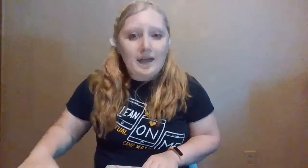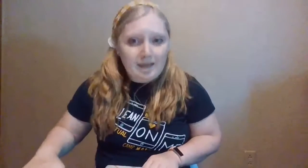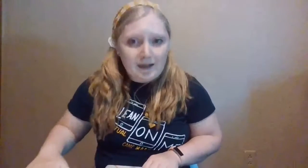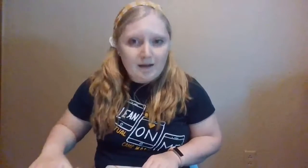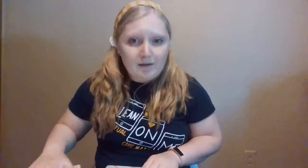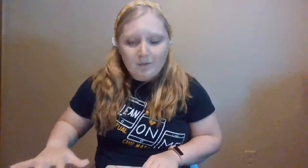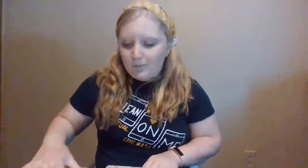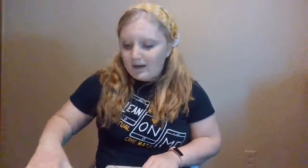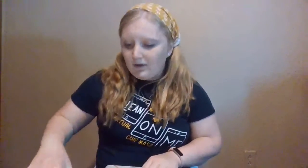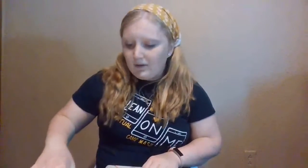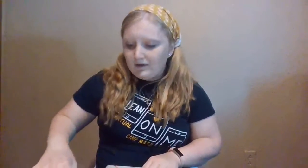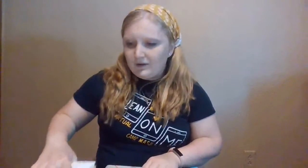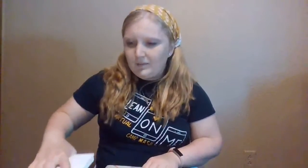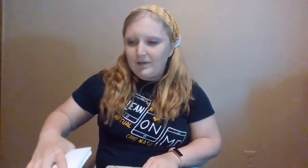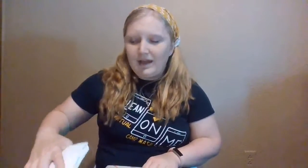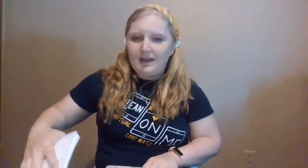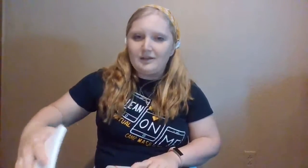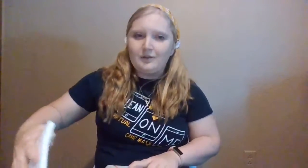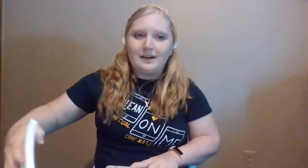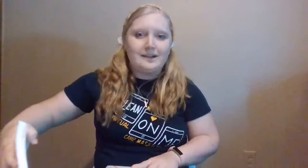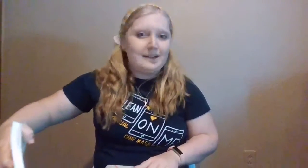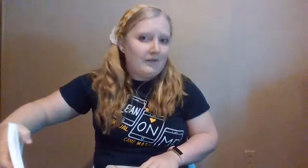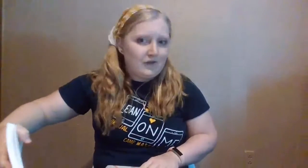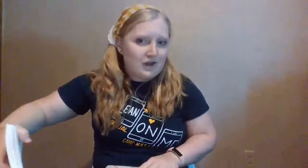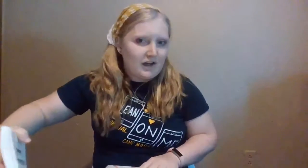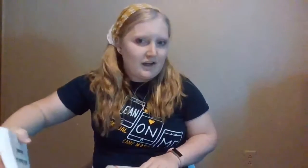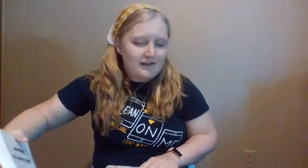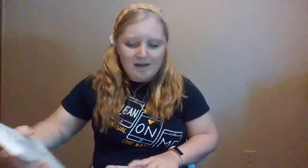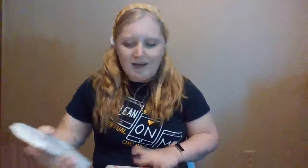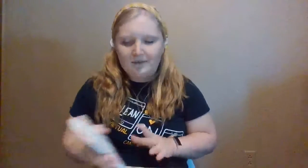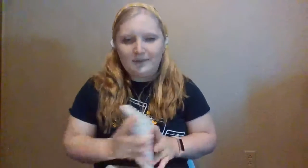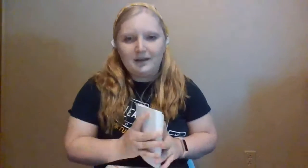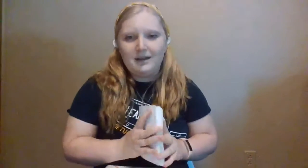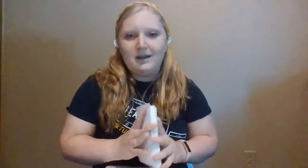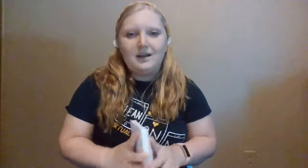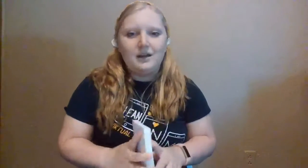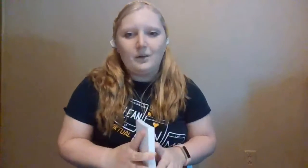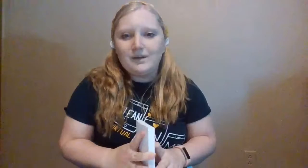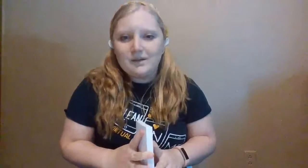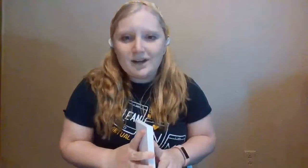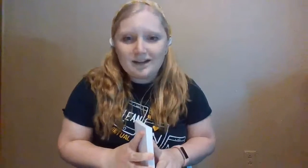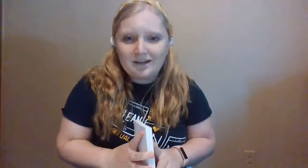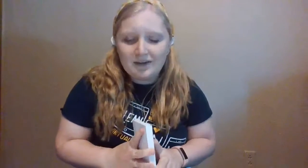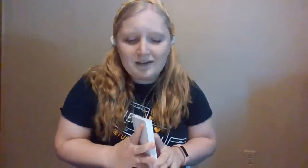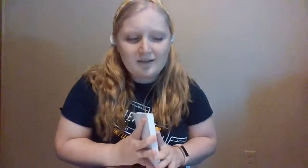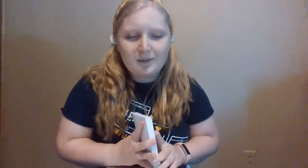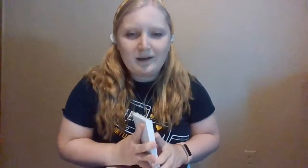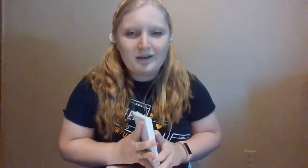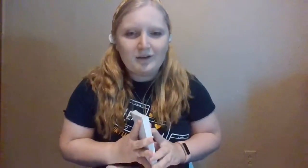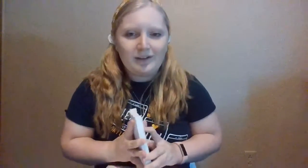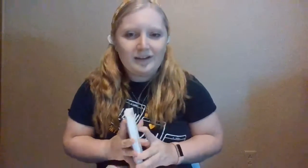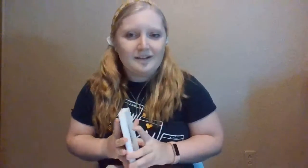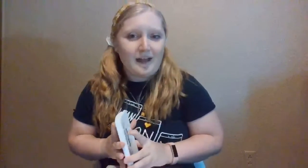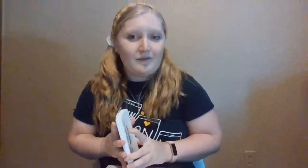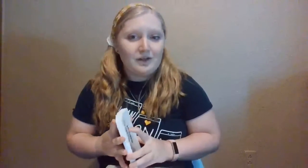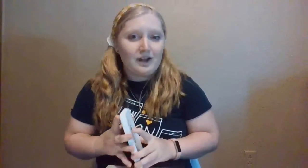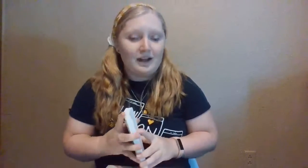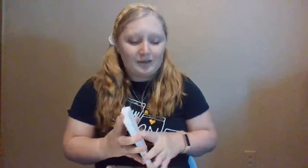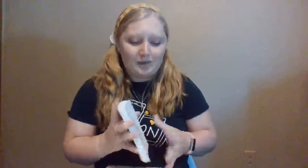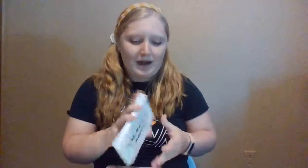And then we are going to do a little scavenger hunt as we always do in activities. So we're going to do a little scavenger hunt where